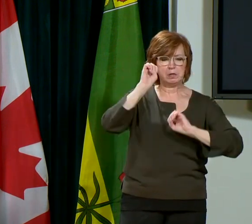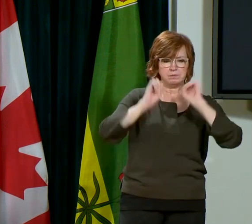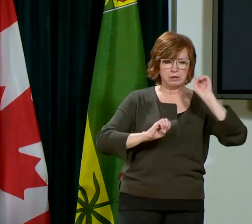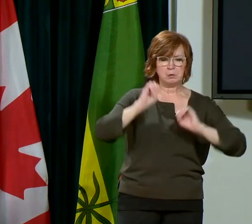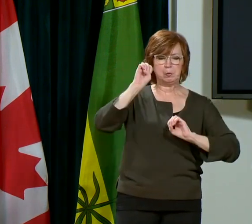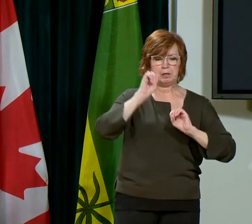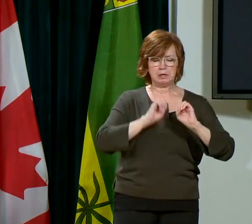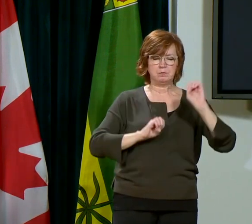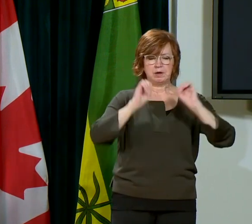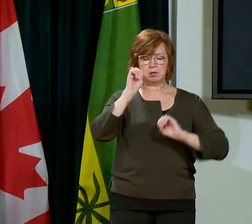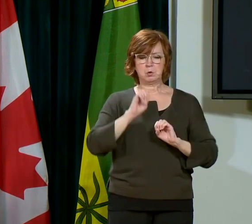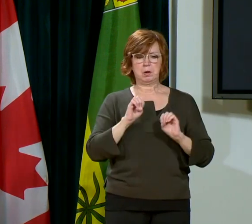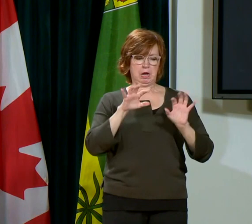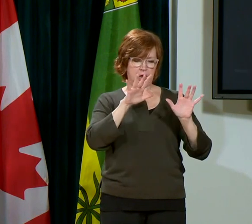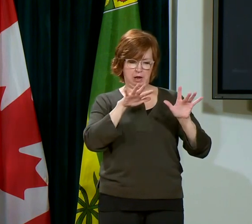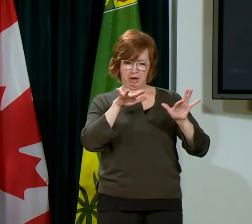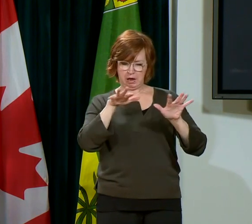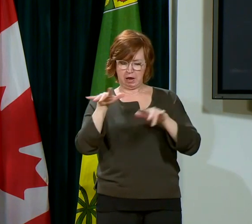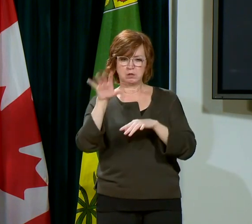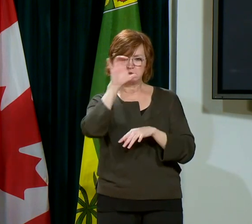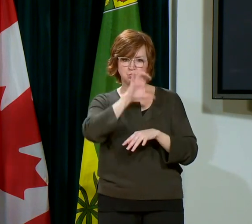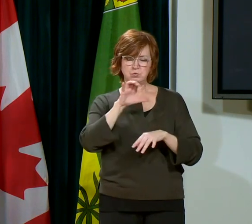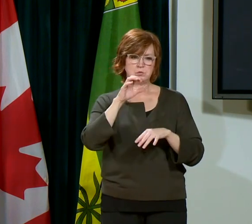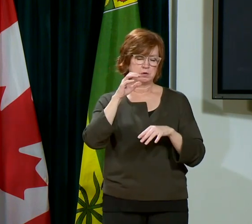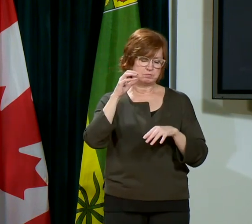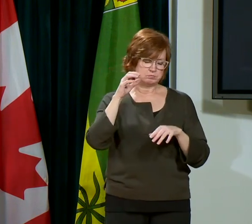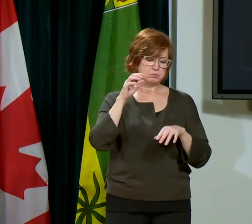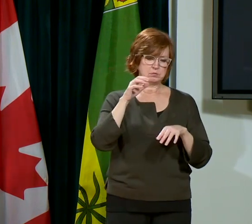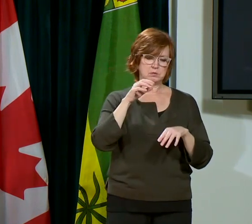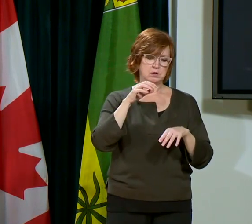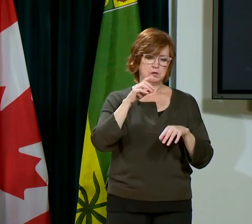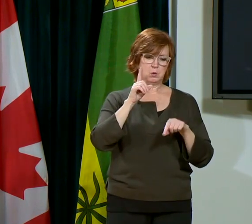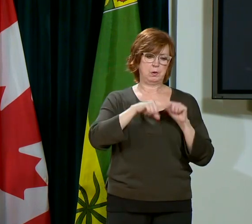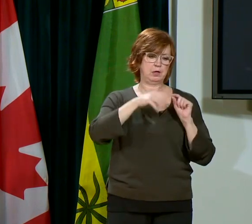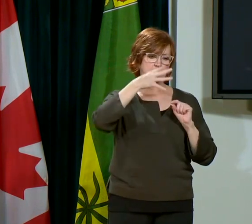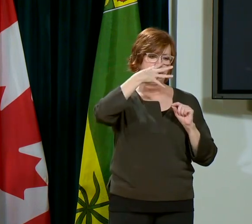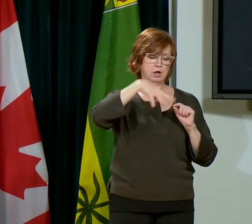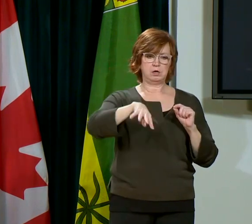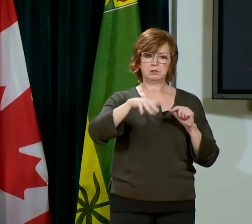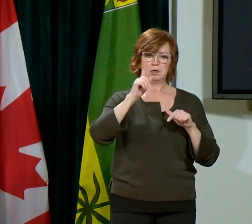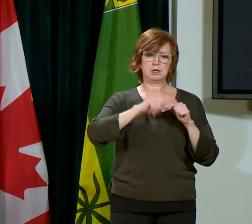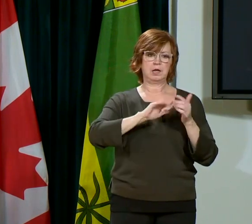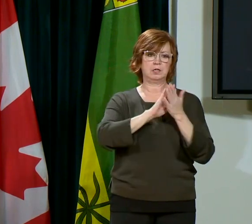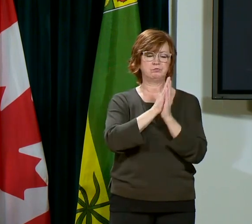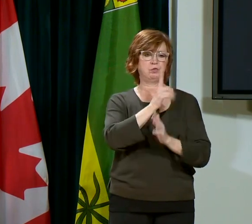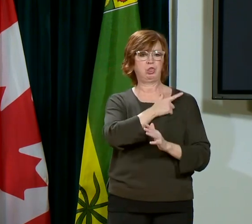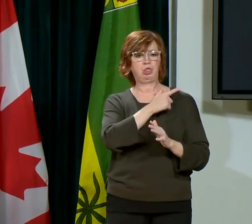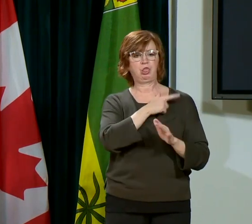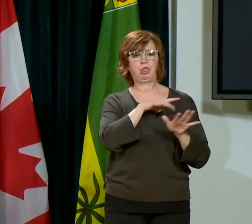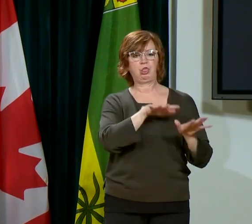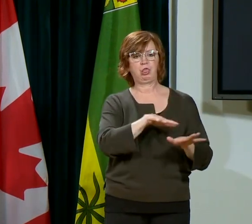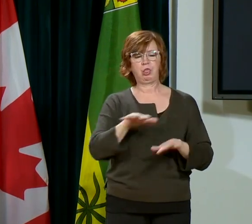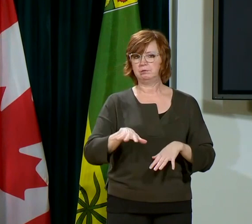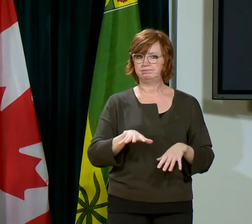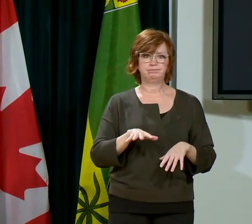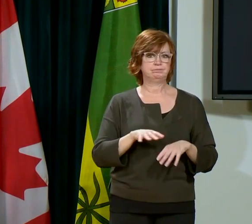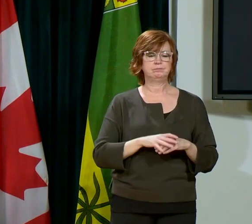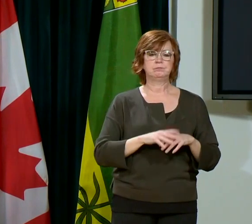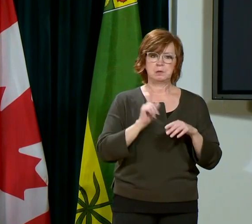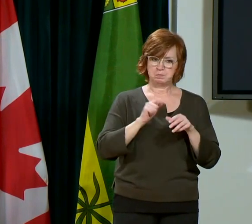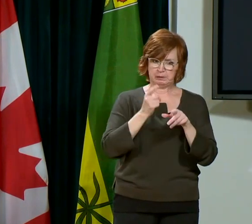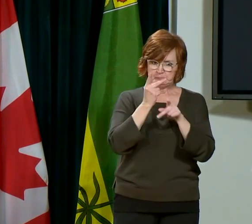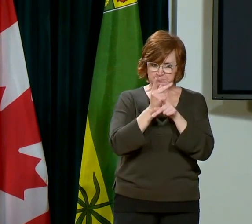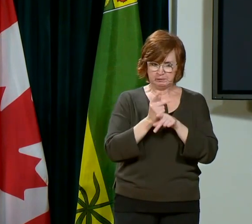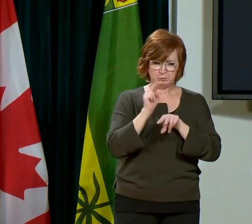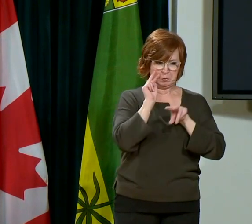all populations have rapid access to testing as well as contact tracing. And this is an area, again, I'd like to recognize that the SHA has excelled in